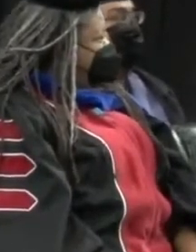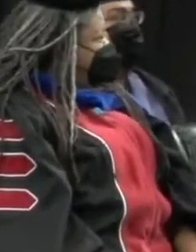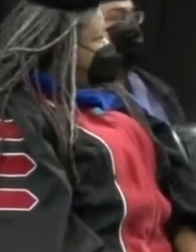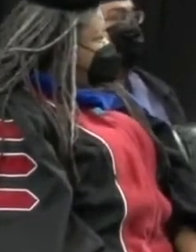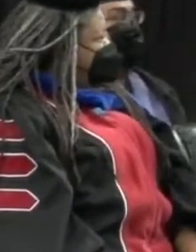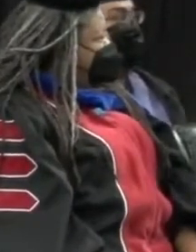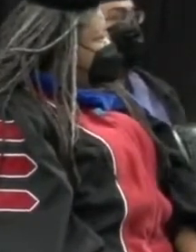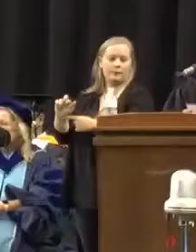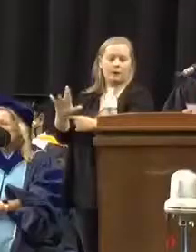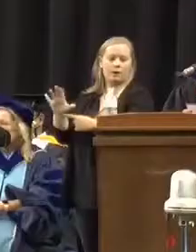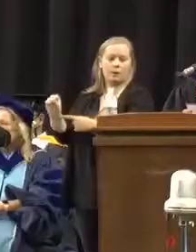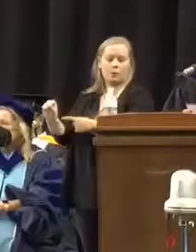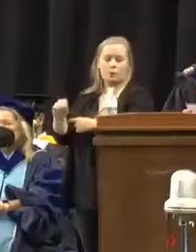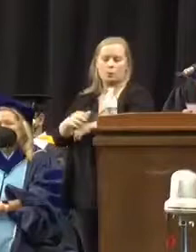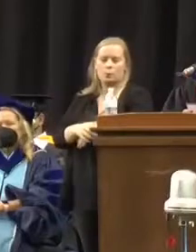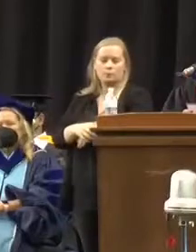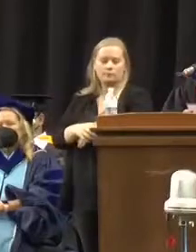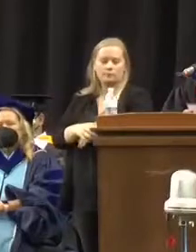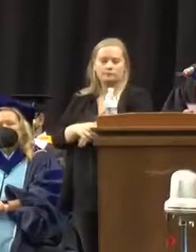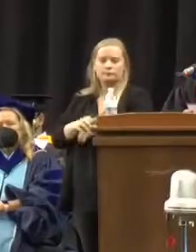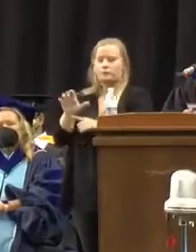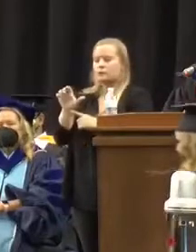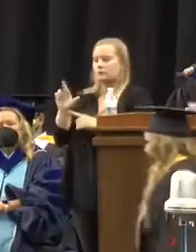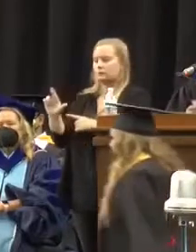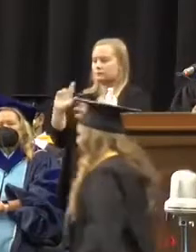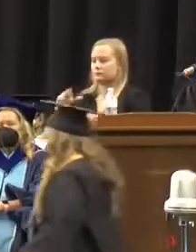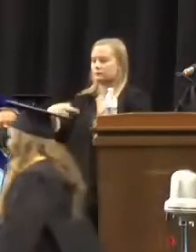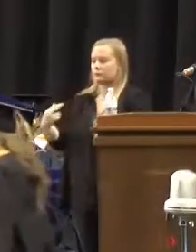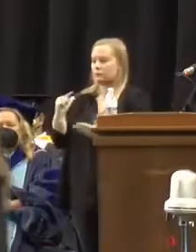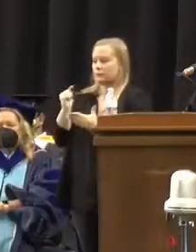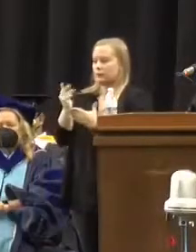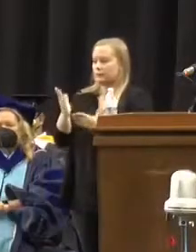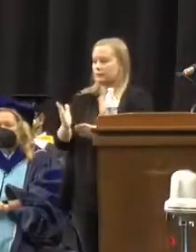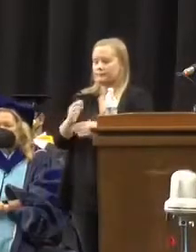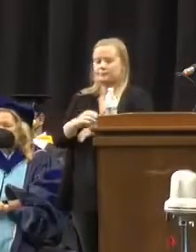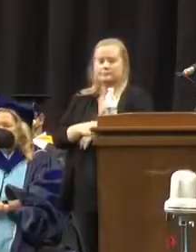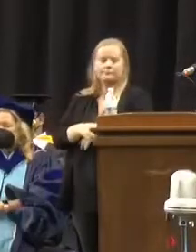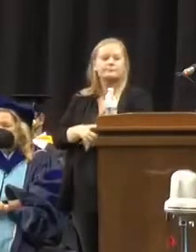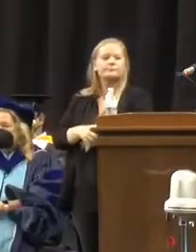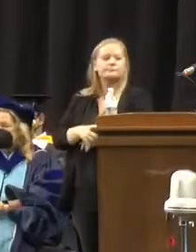Monica Ann Elevario, Crimson Scholar graduate.